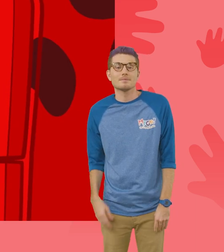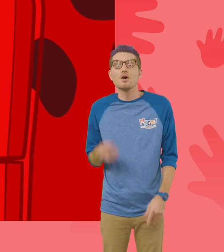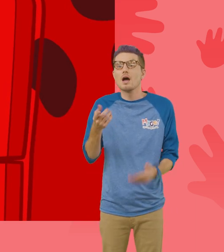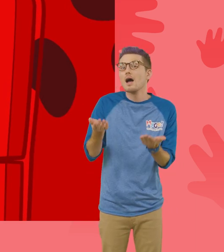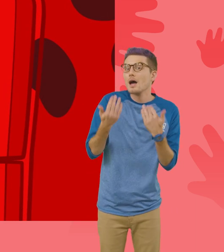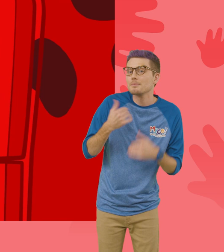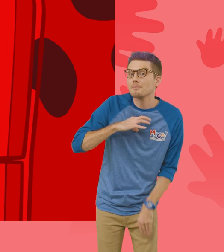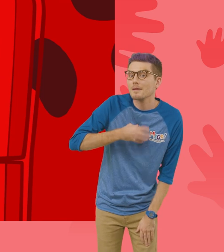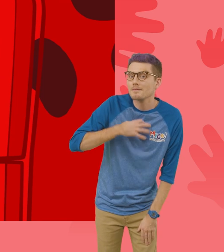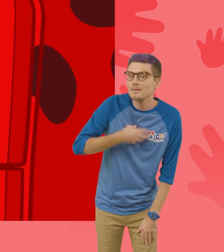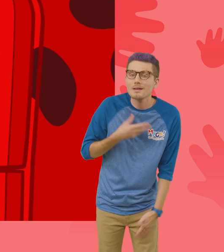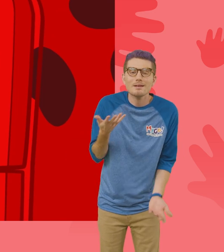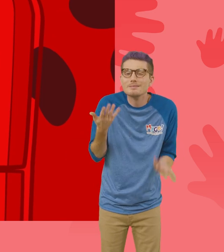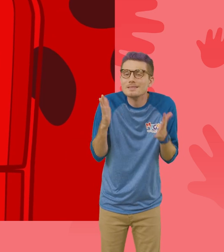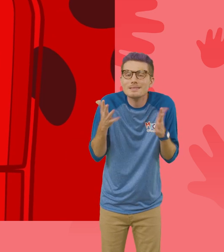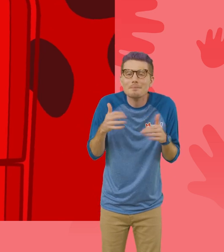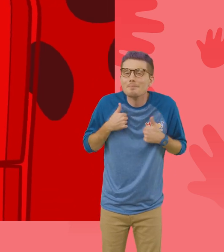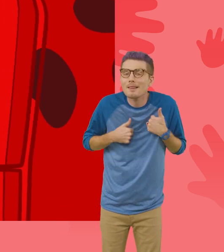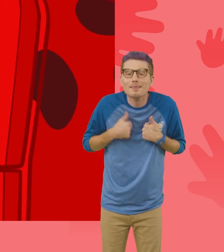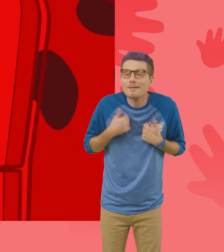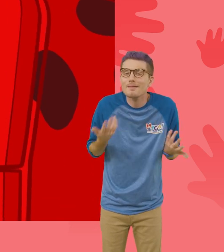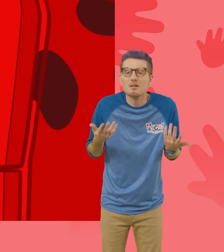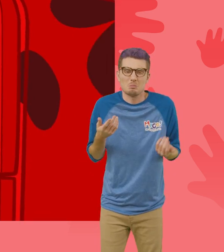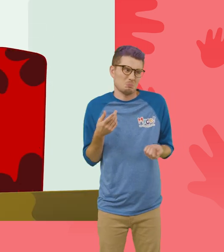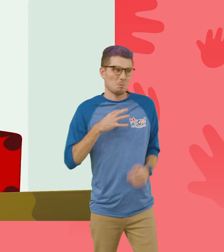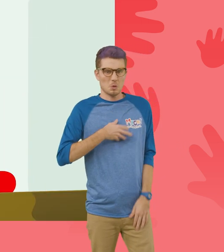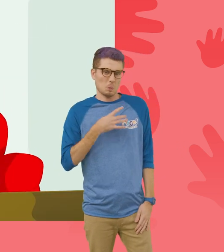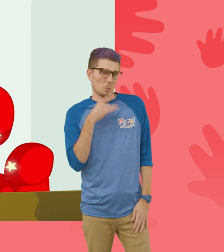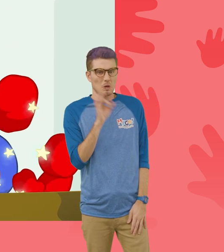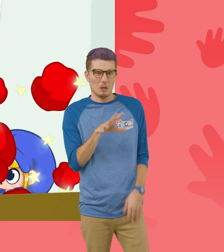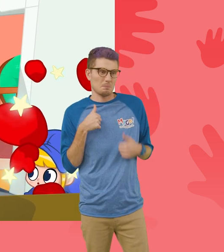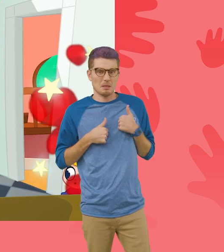Come on, Morphle, it's just a bath. Morphle, no like bath!